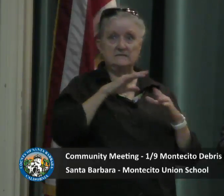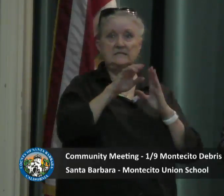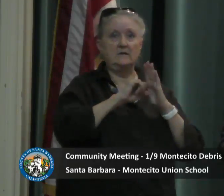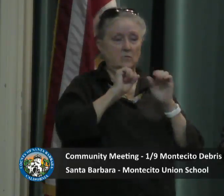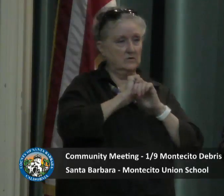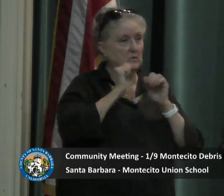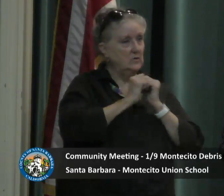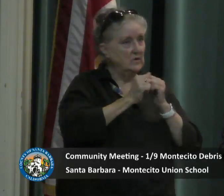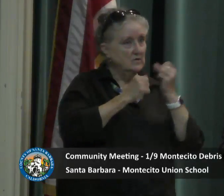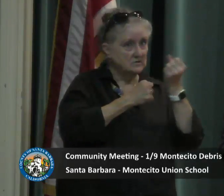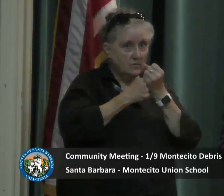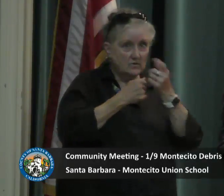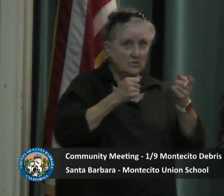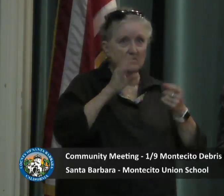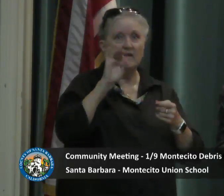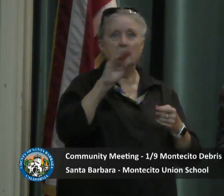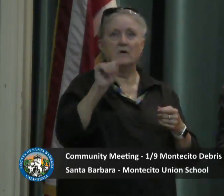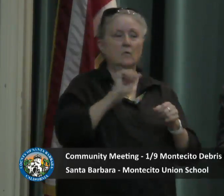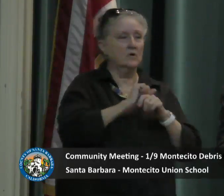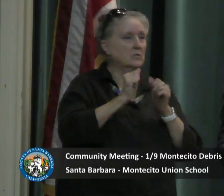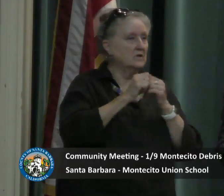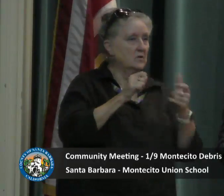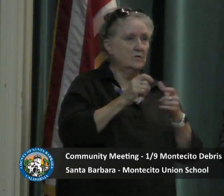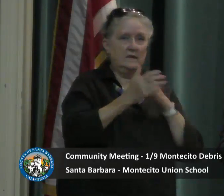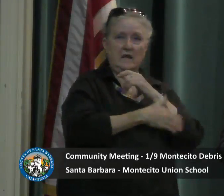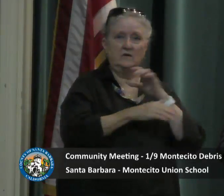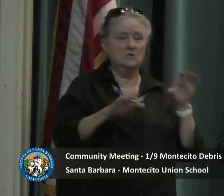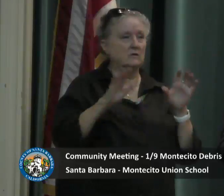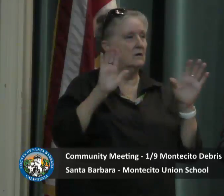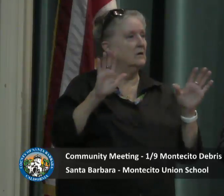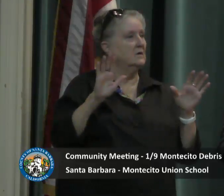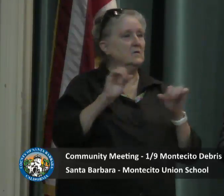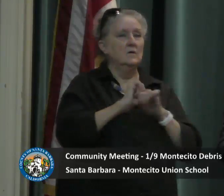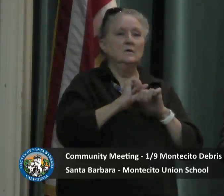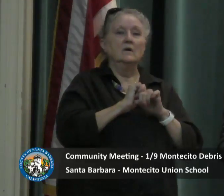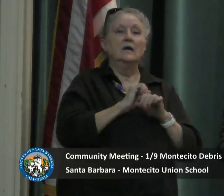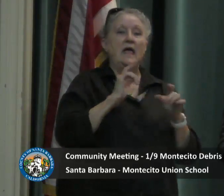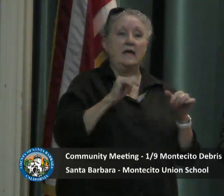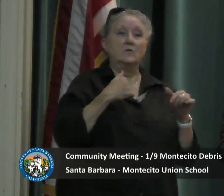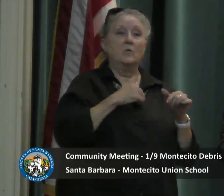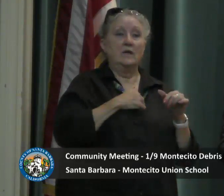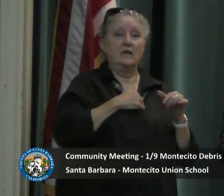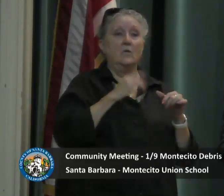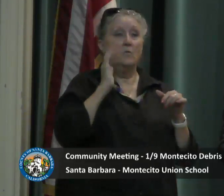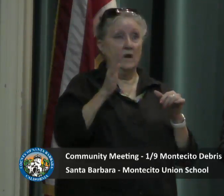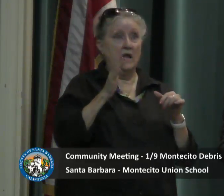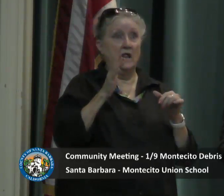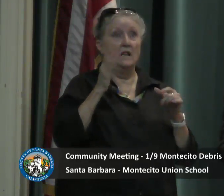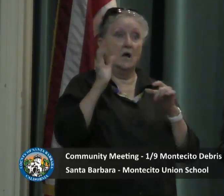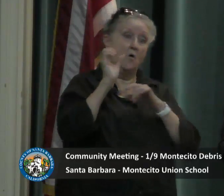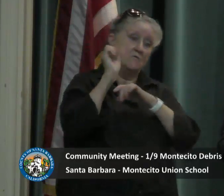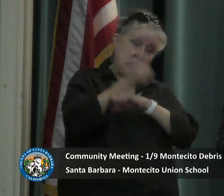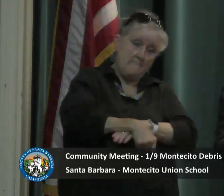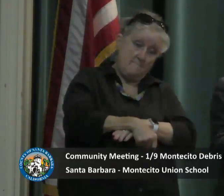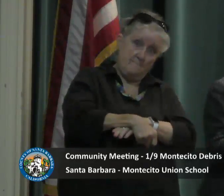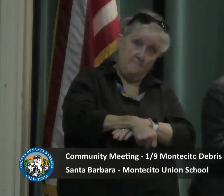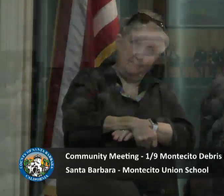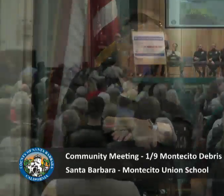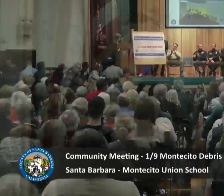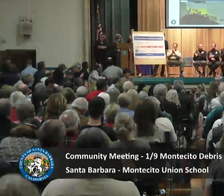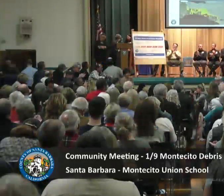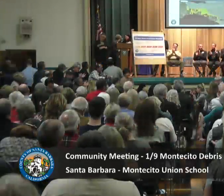you. Know that the FEMA is working with you. The county is doing extraordinary work, and we will overcome. Thank you.